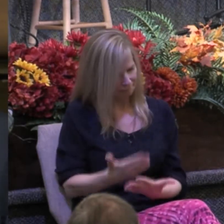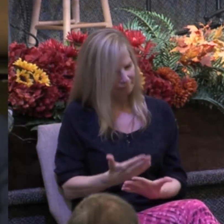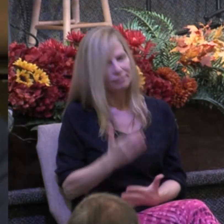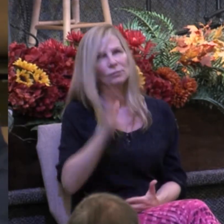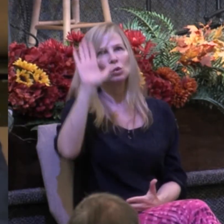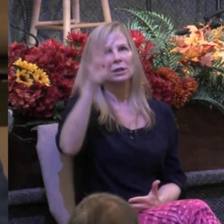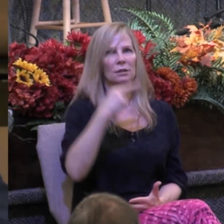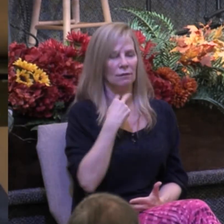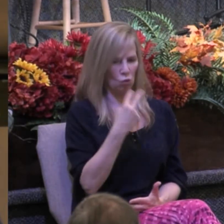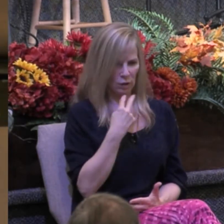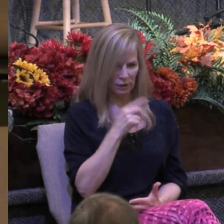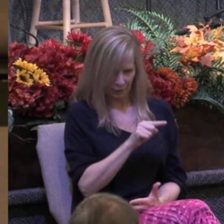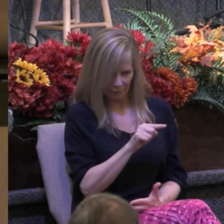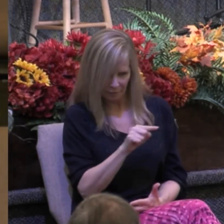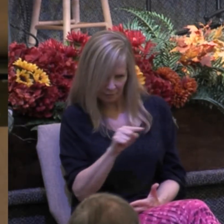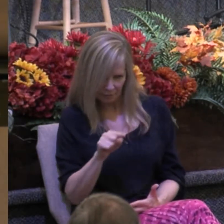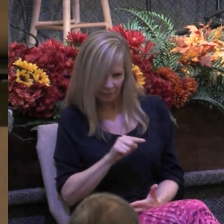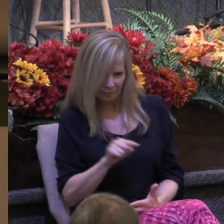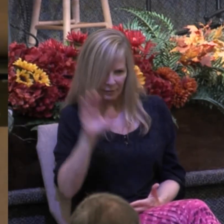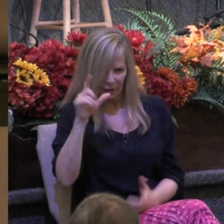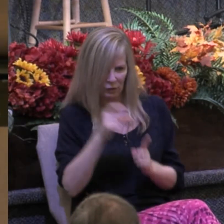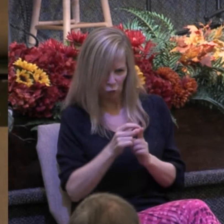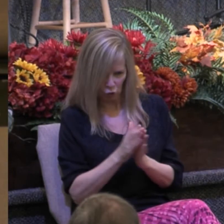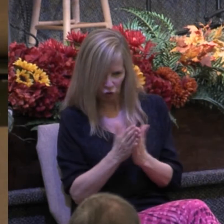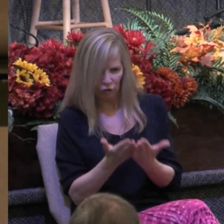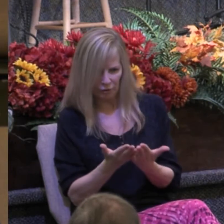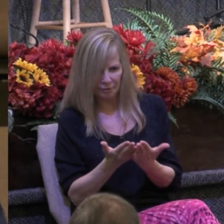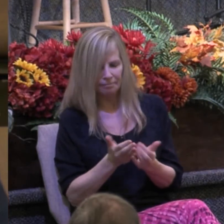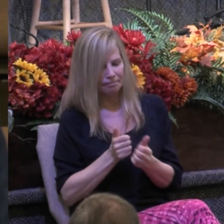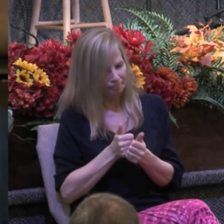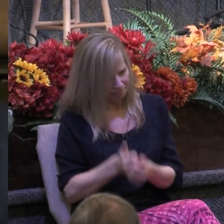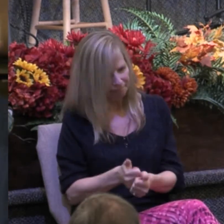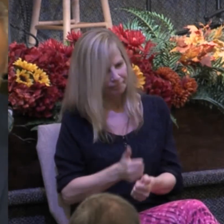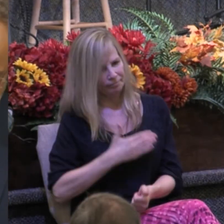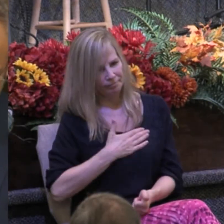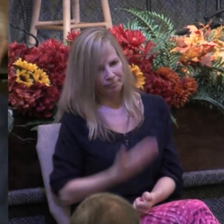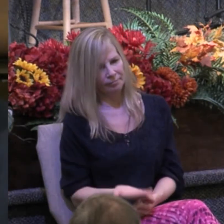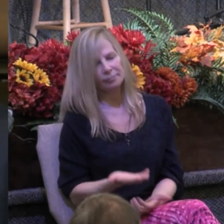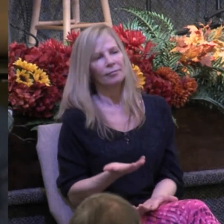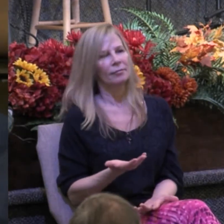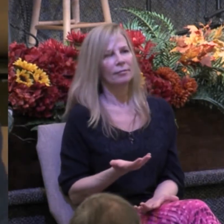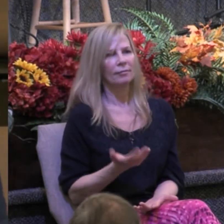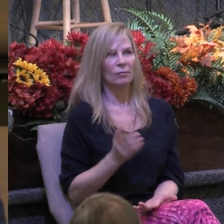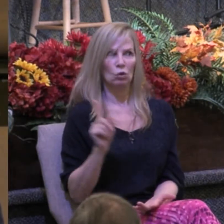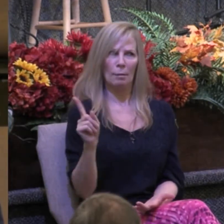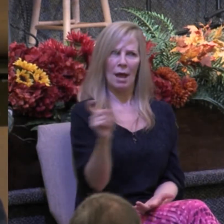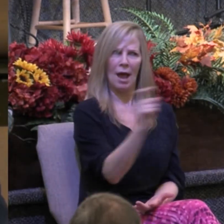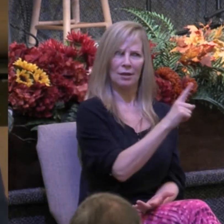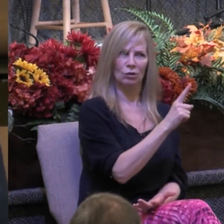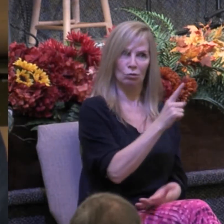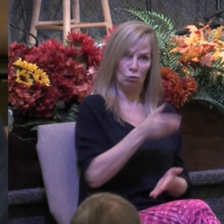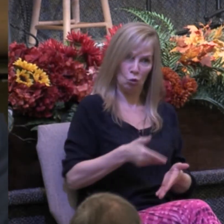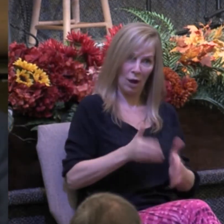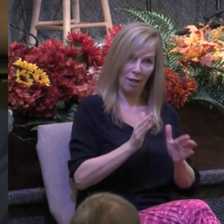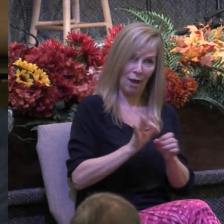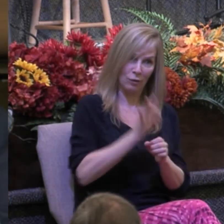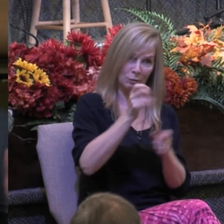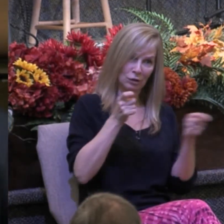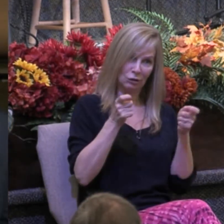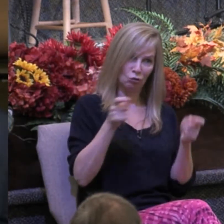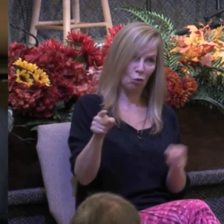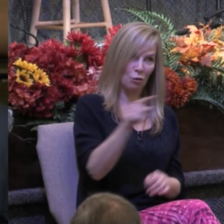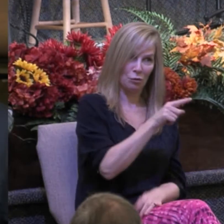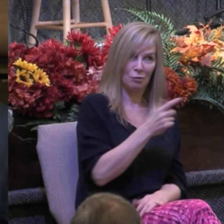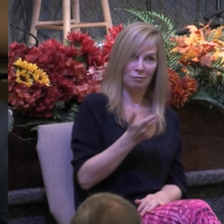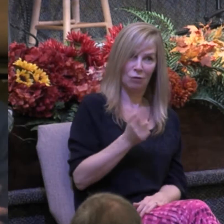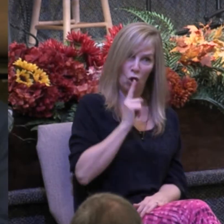Bible, the Word of God. So I ask you this, do you let the Holy Spirit control you? Are you even aware